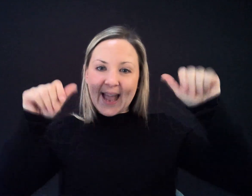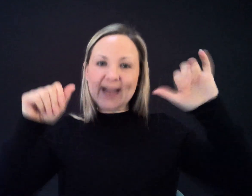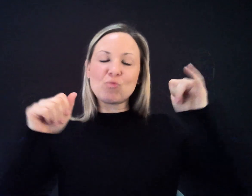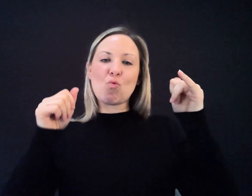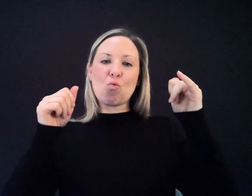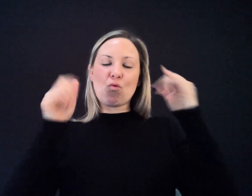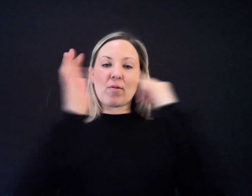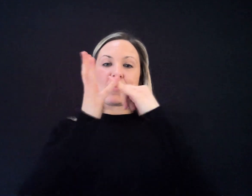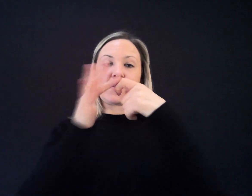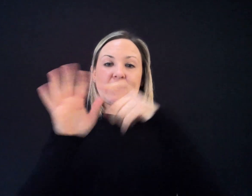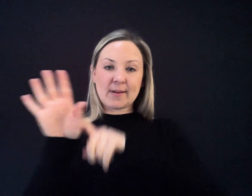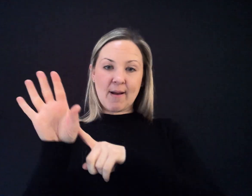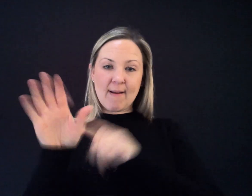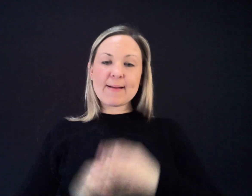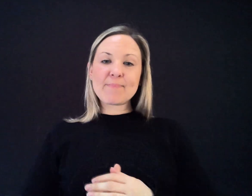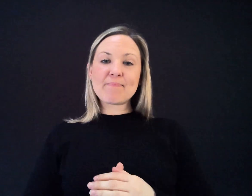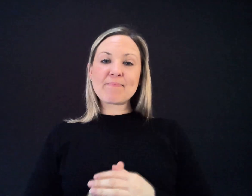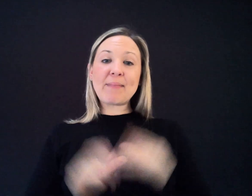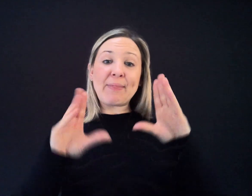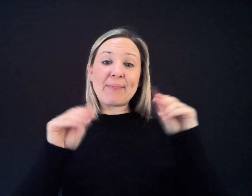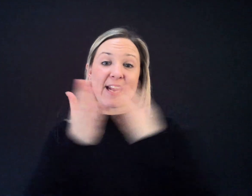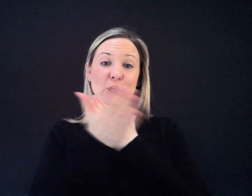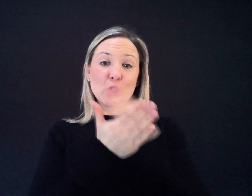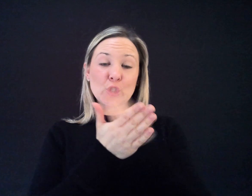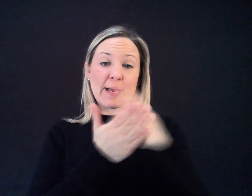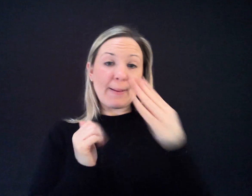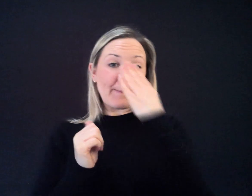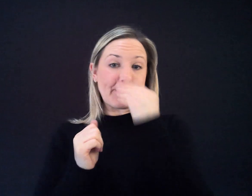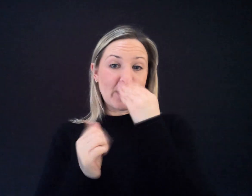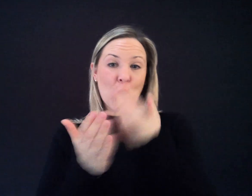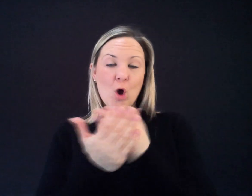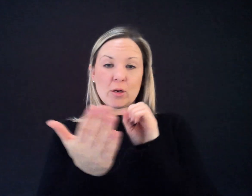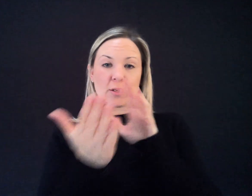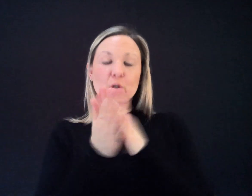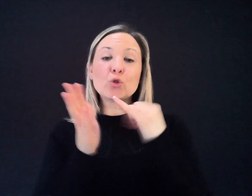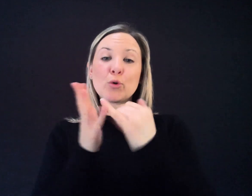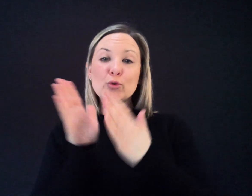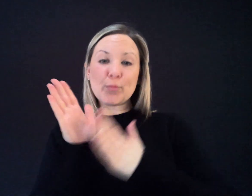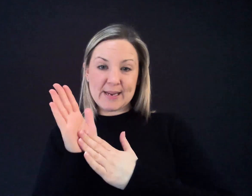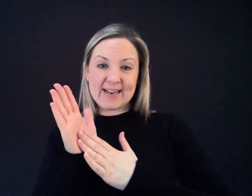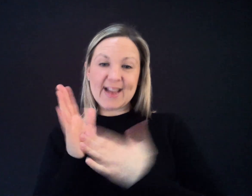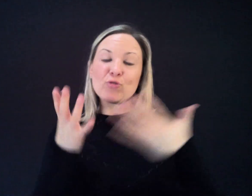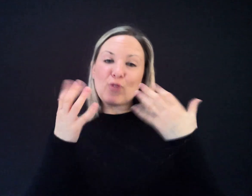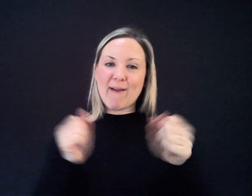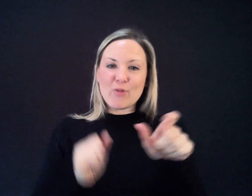Then, share the image on social media to have the word charge seen in hundreds of different